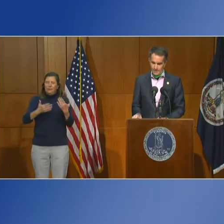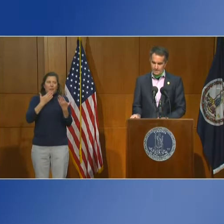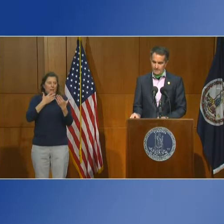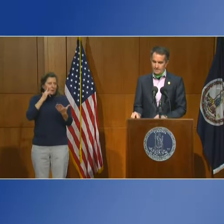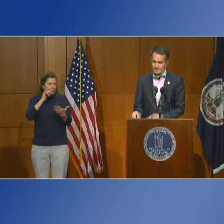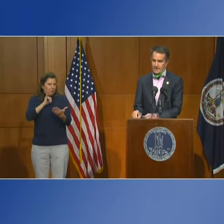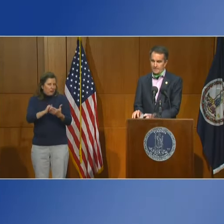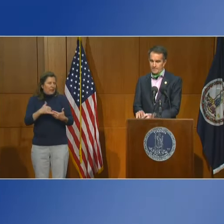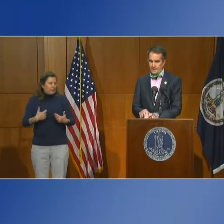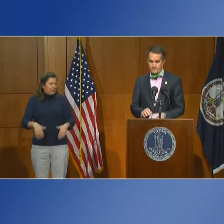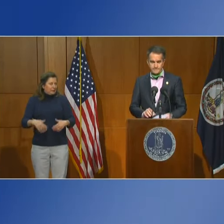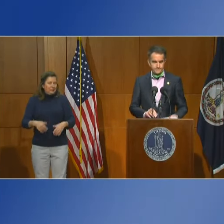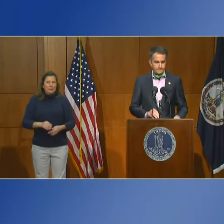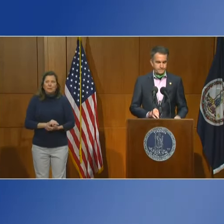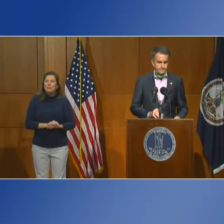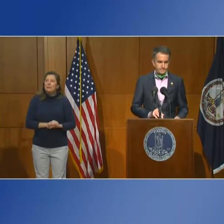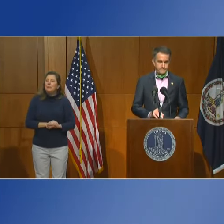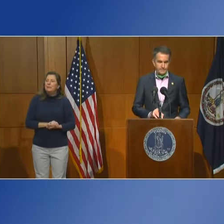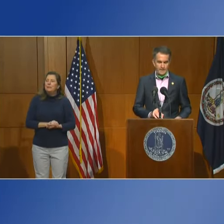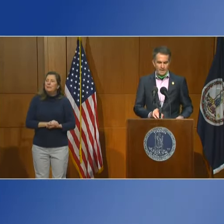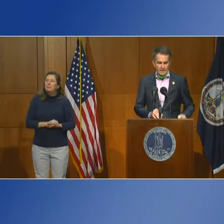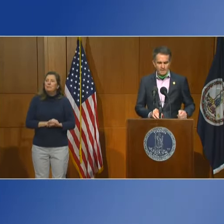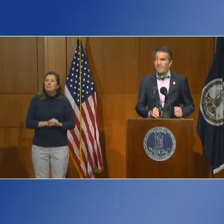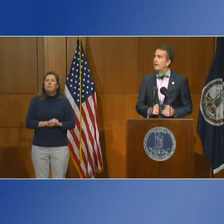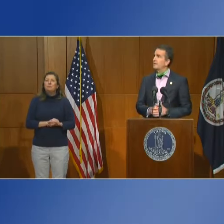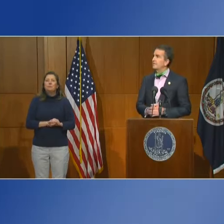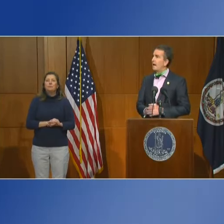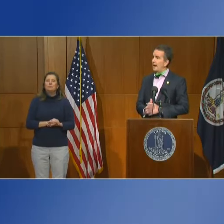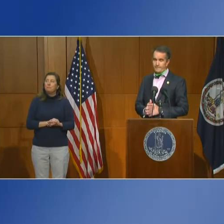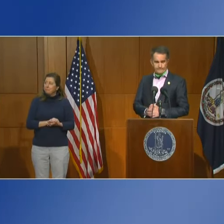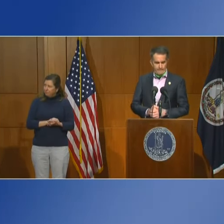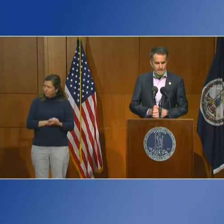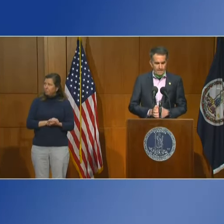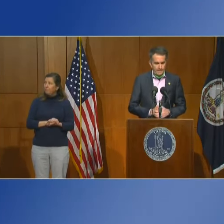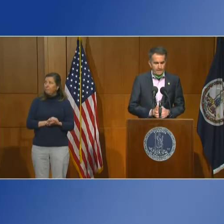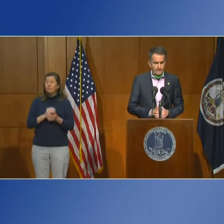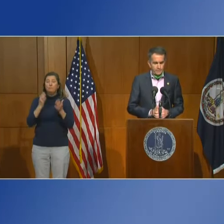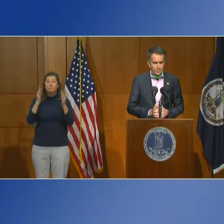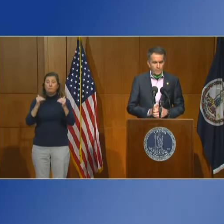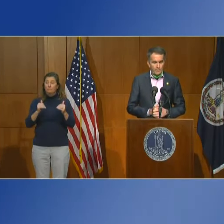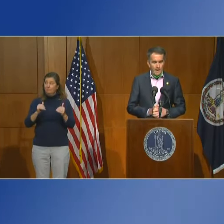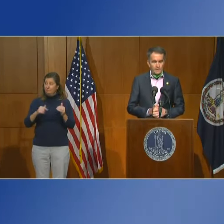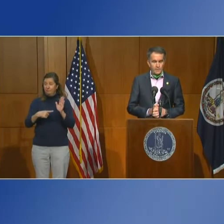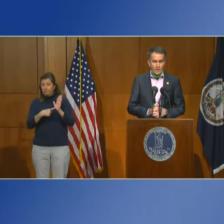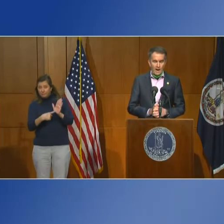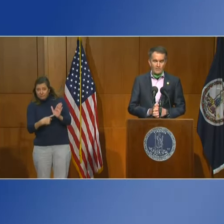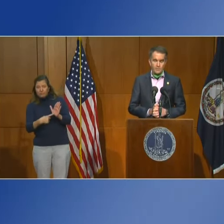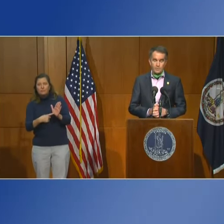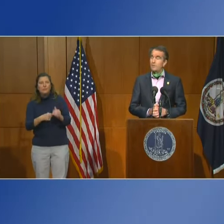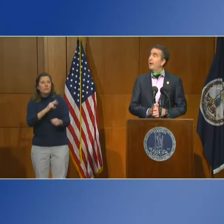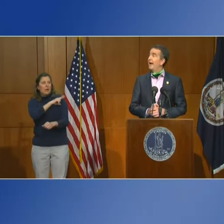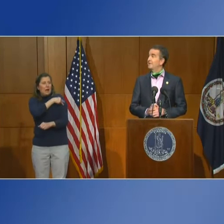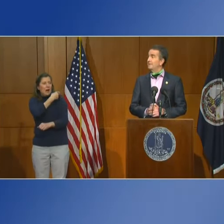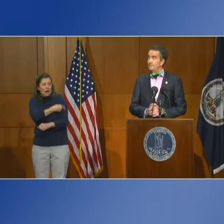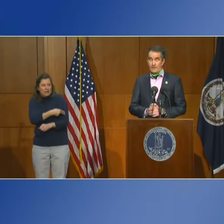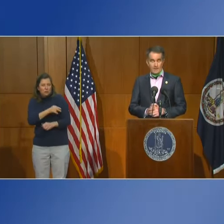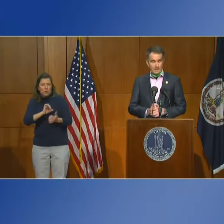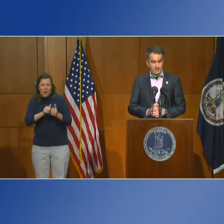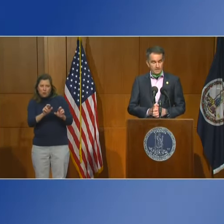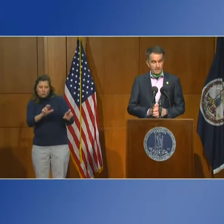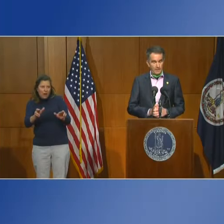thankful and excited about. This next slide is what we're monitoring, our hospital